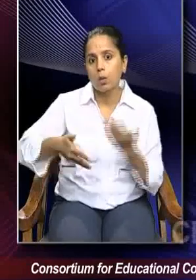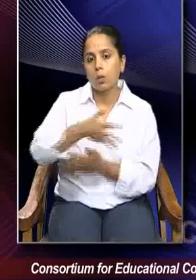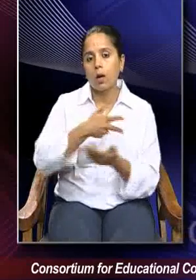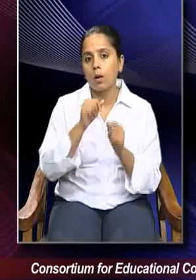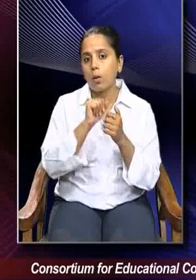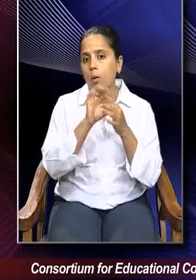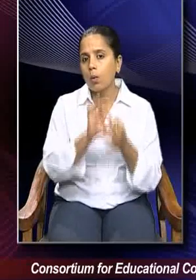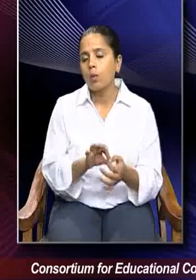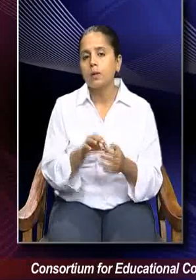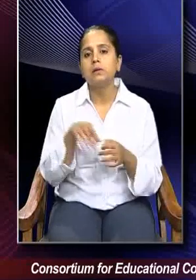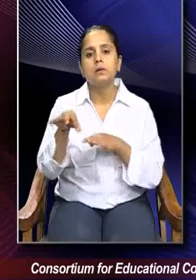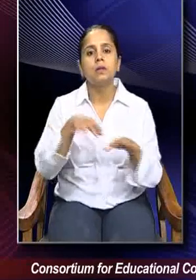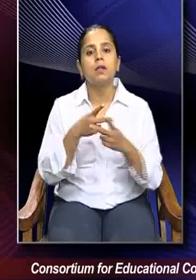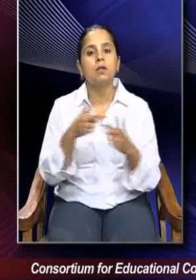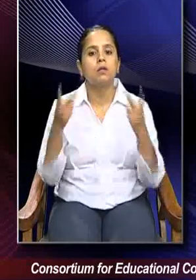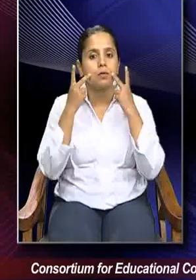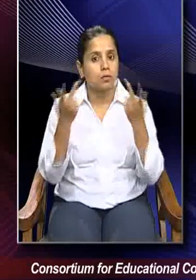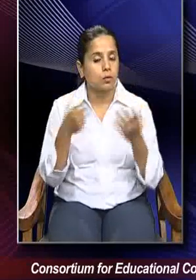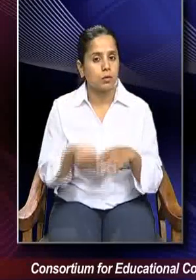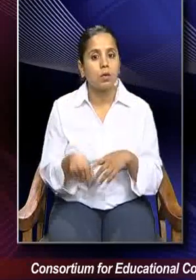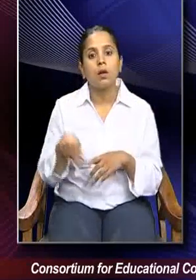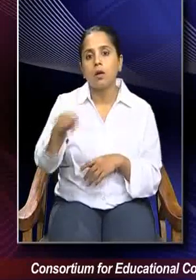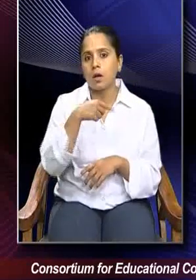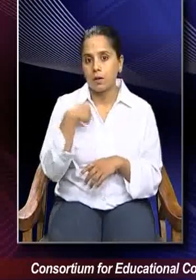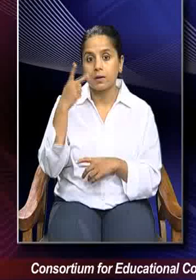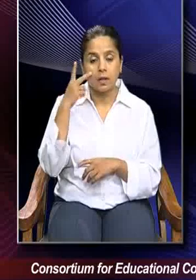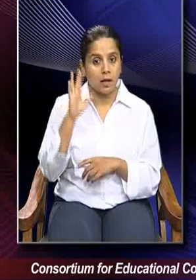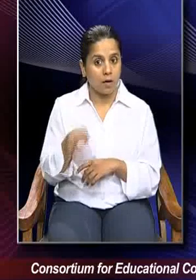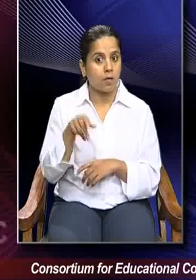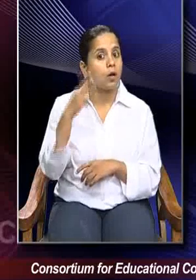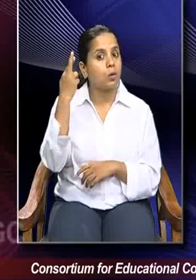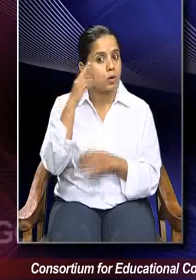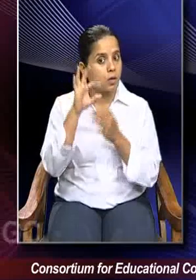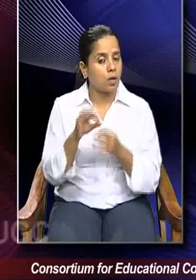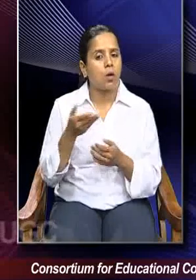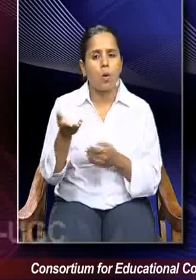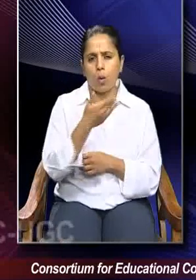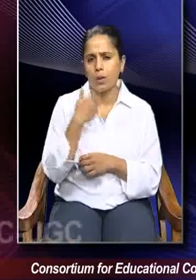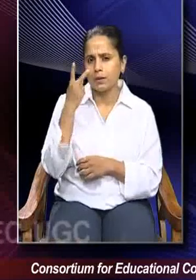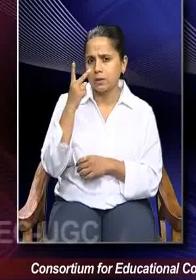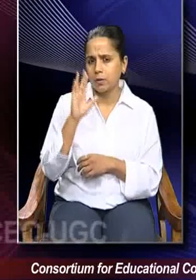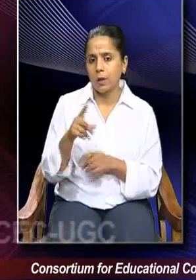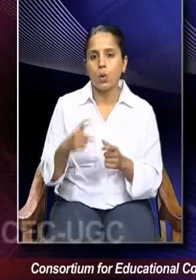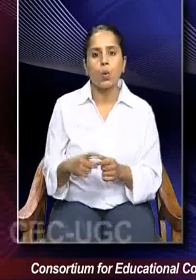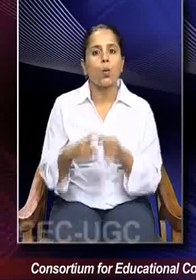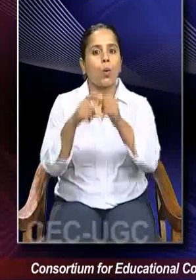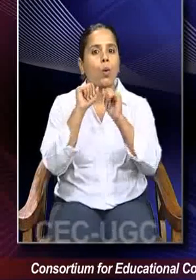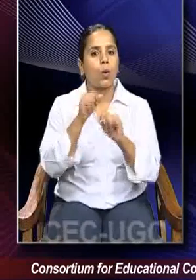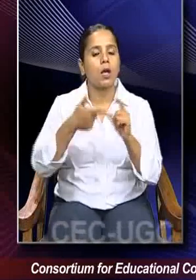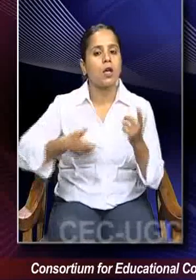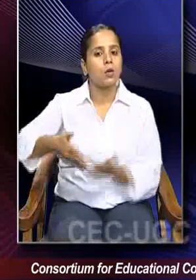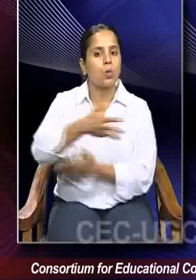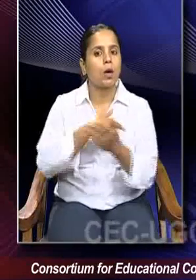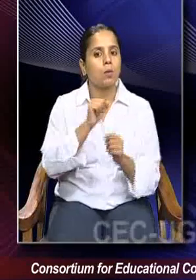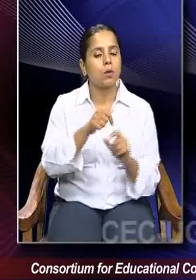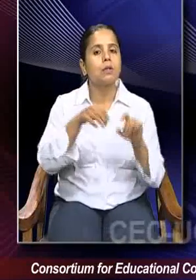these cities. Fundamentally, we have seen the factors and we have seen the quality of environment in these